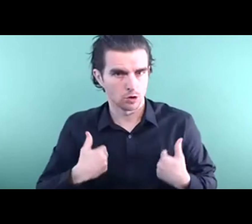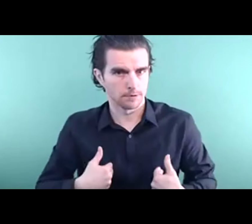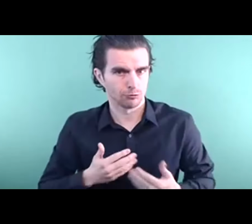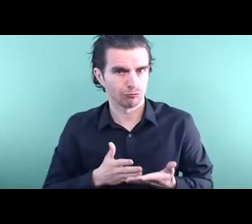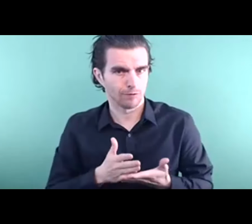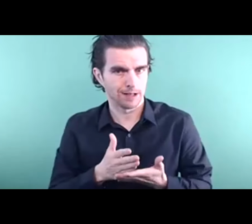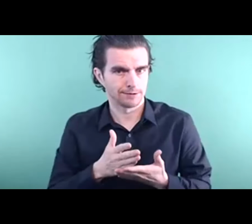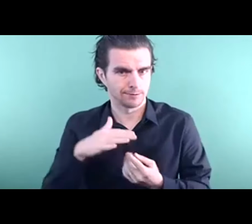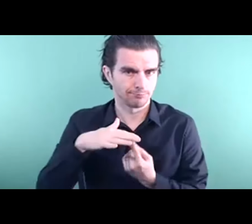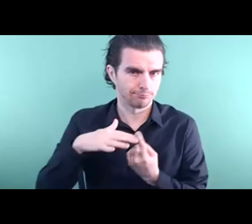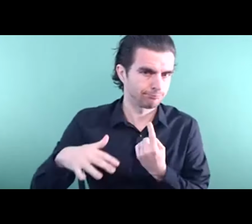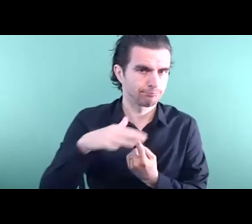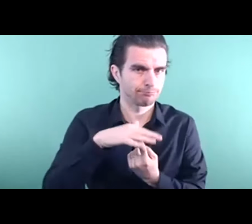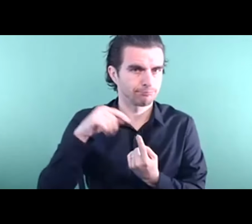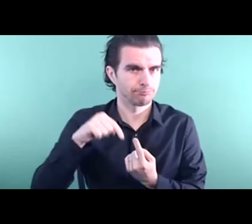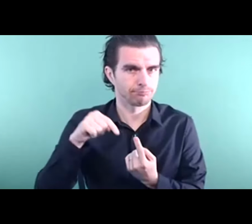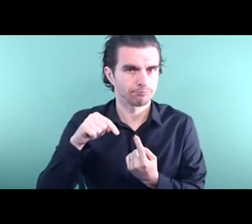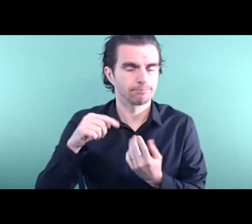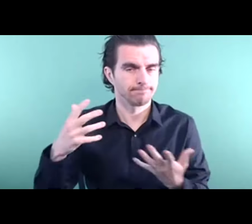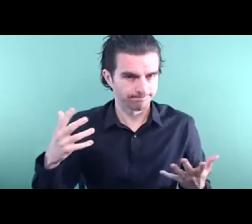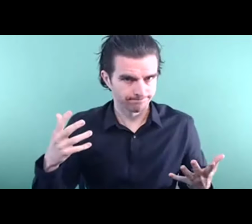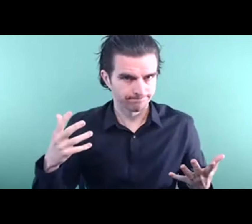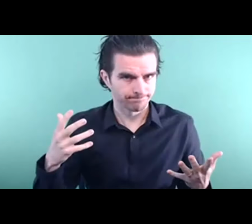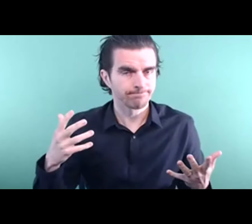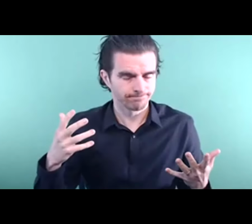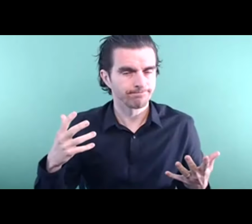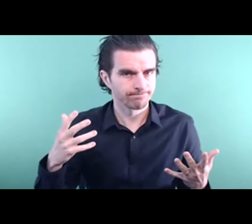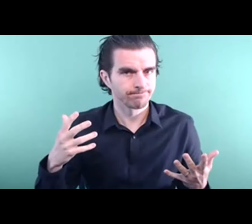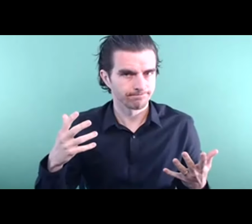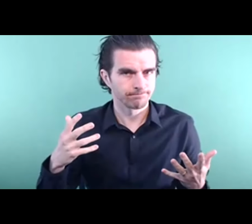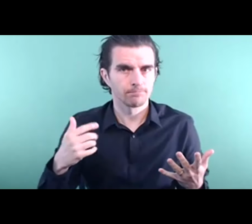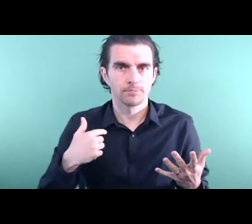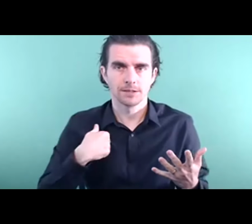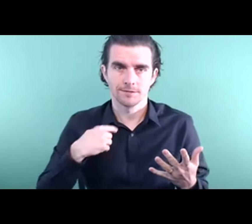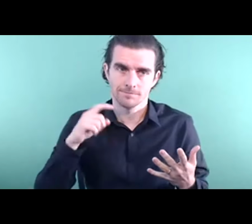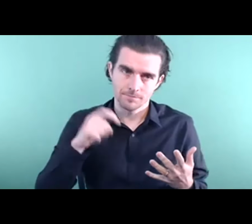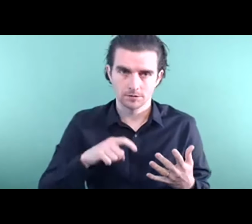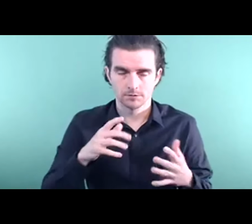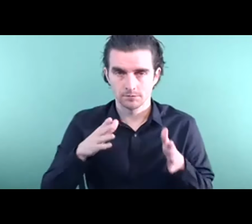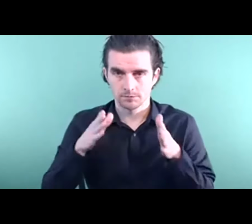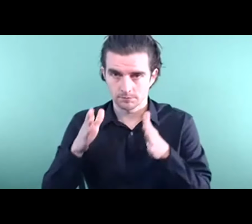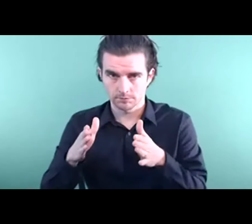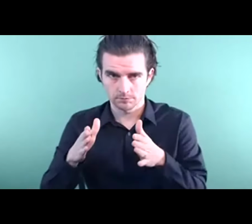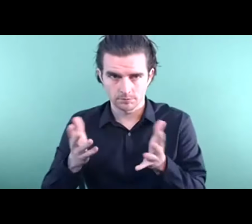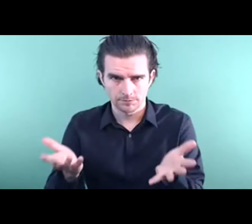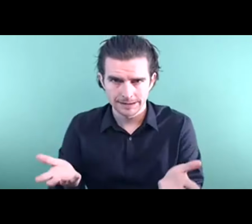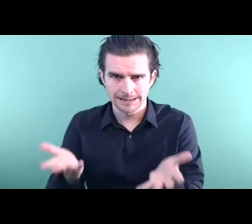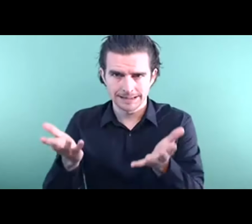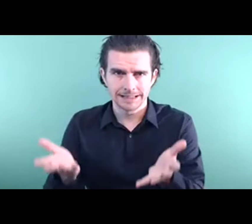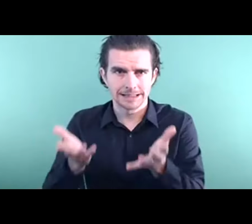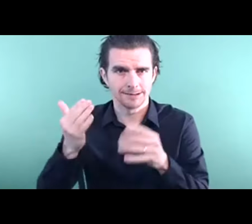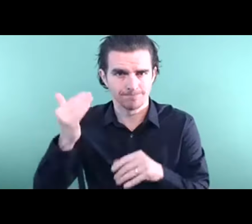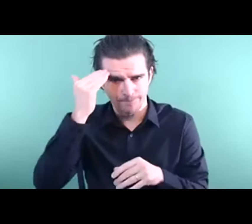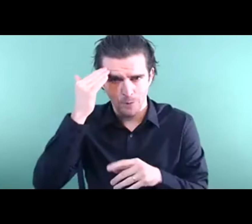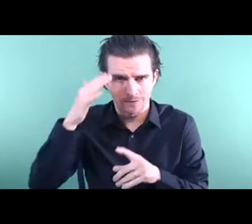of principle, to start influencing the discussion on how do we actually make the